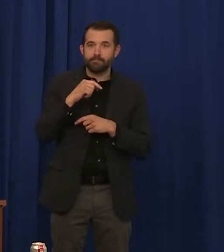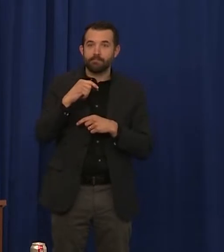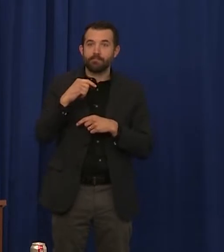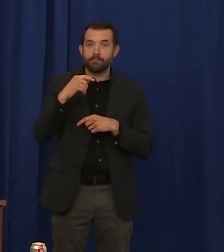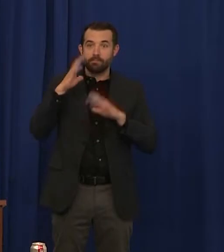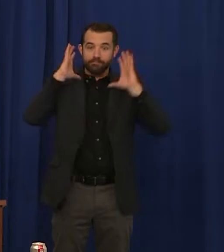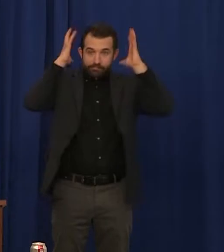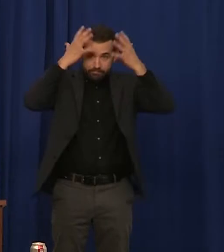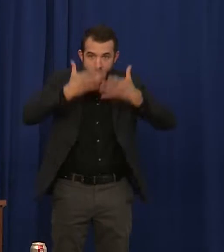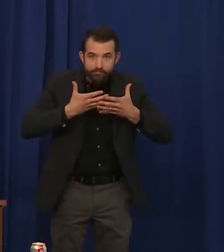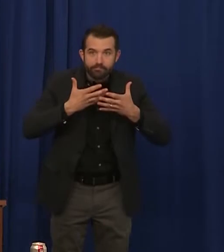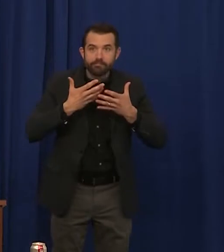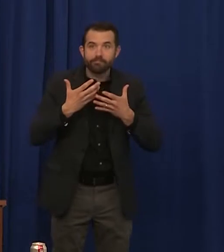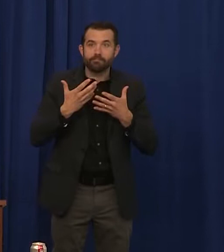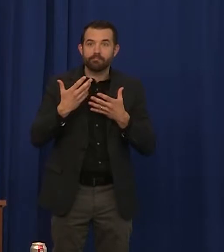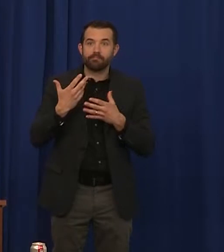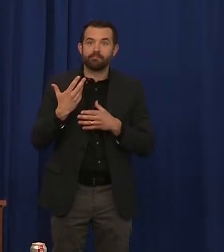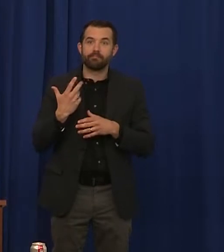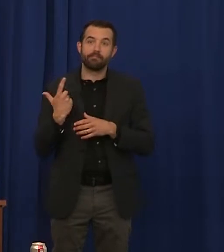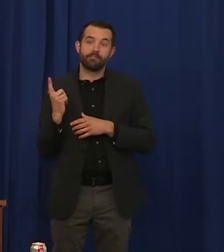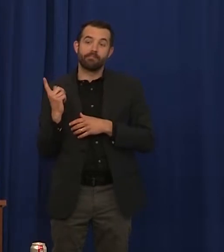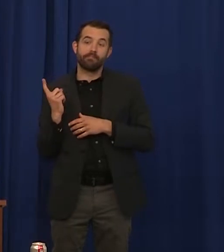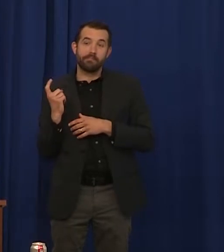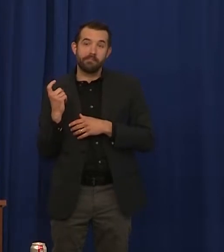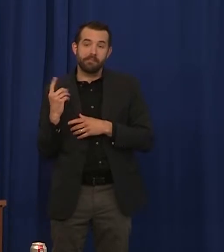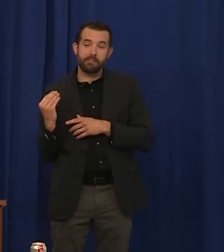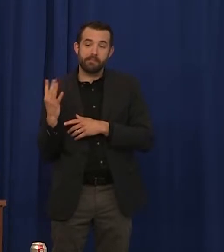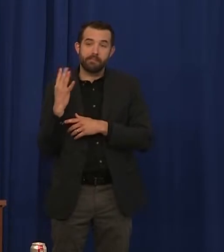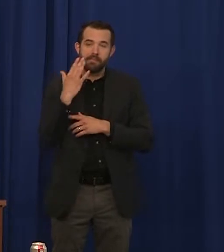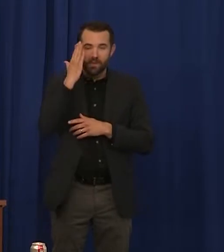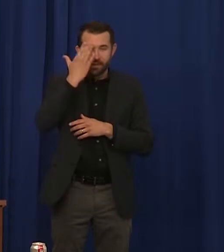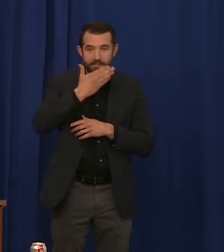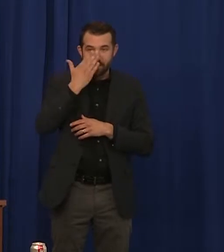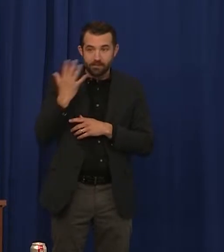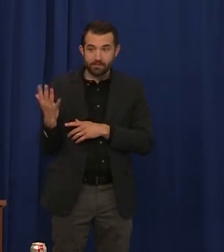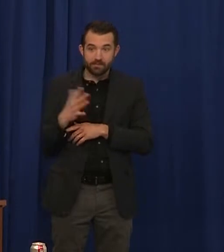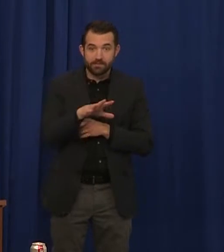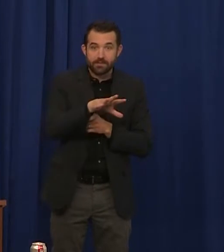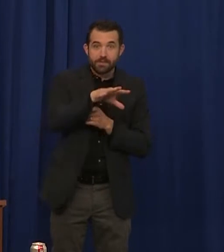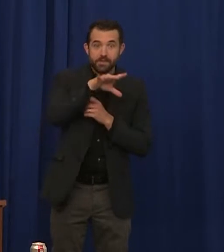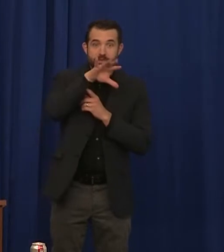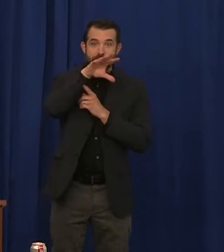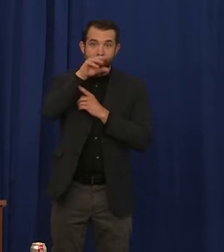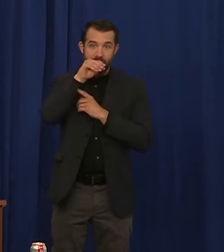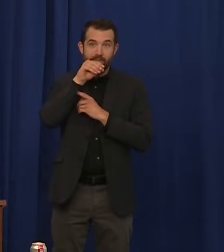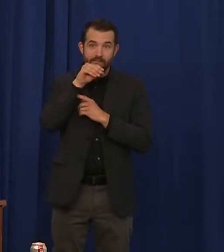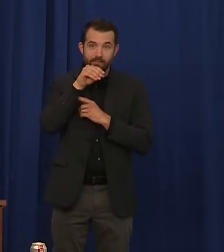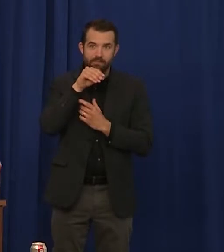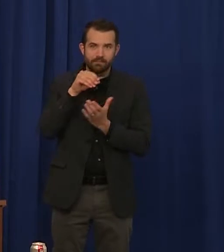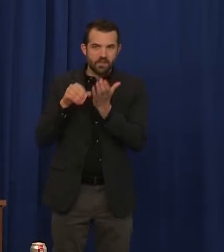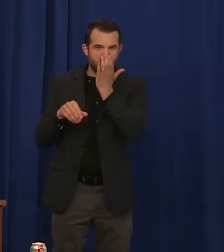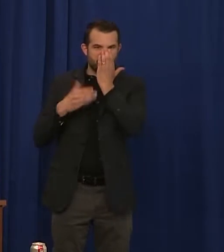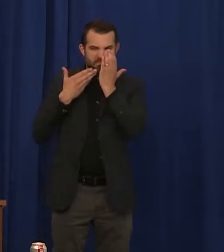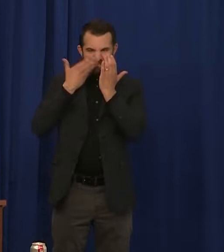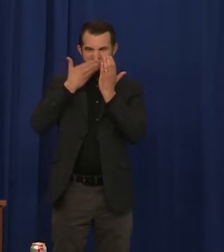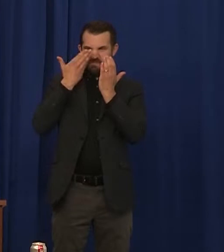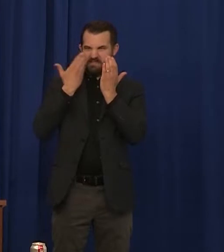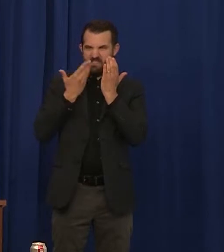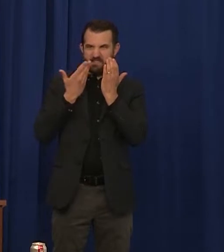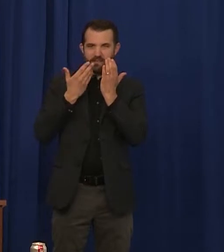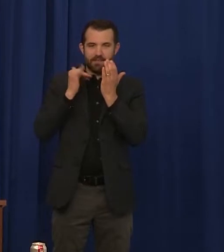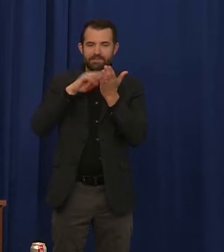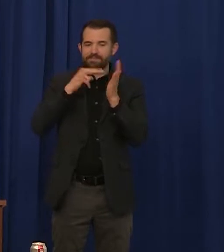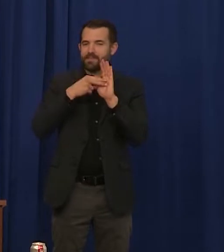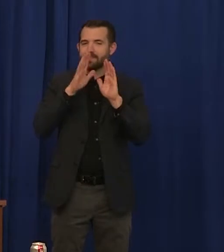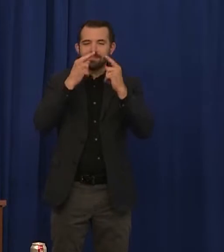sprayed. If the individual is able to smell that solution, we know that the fit is not good. And they've got to go through the process